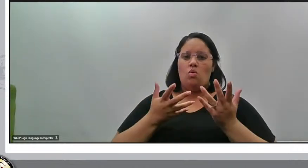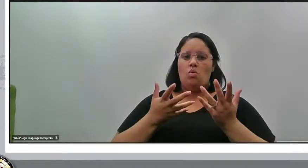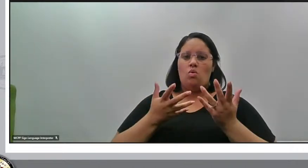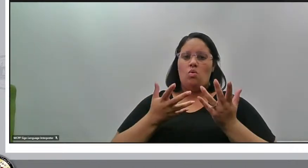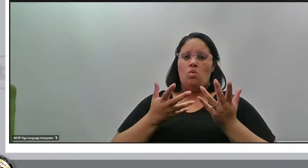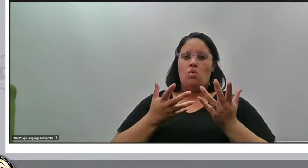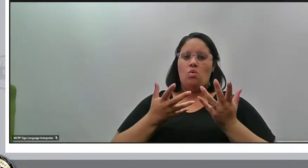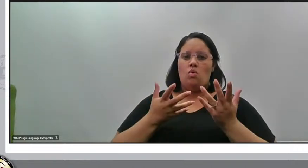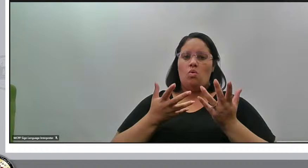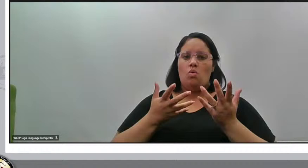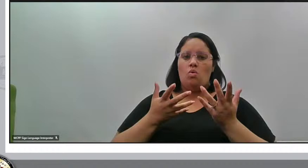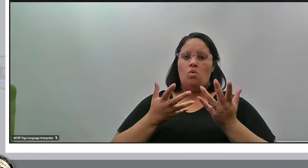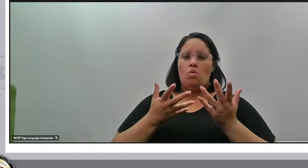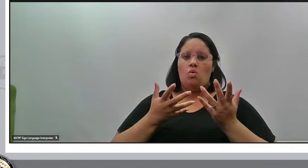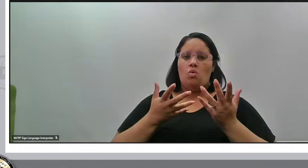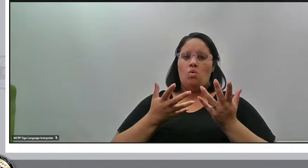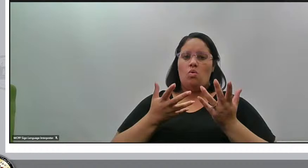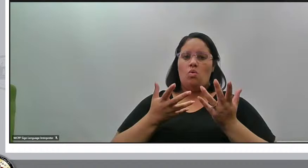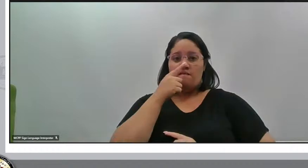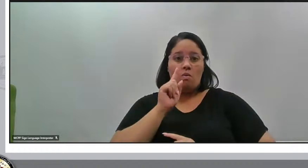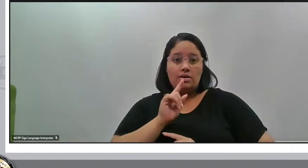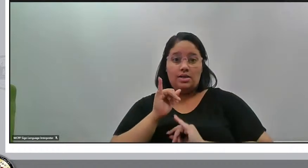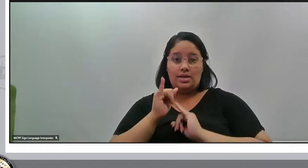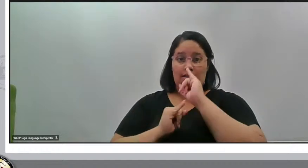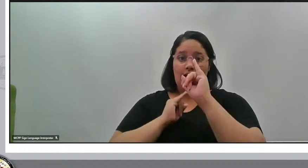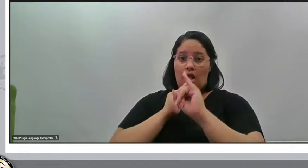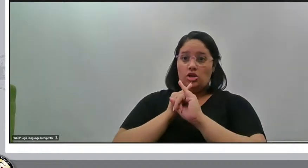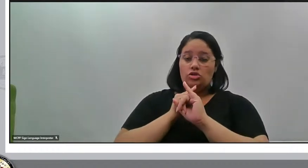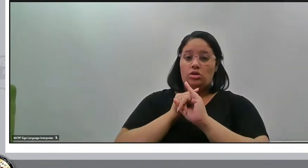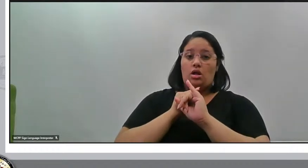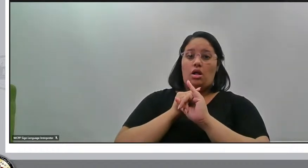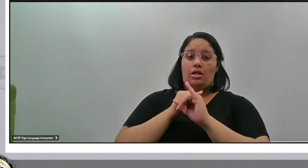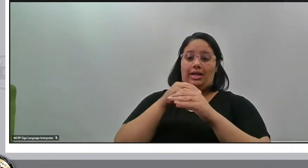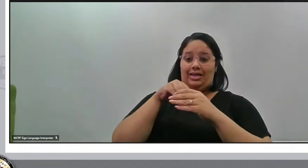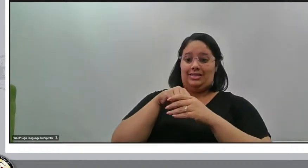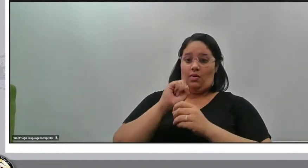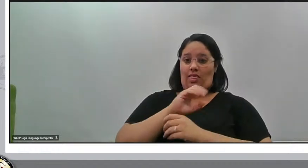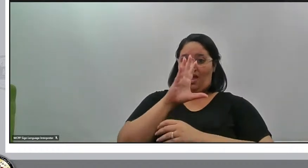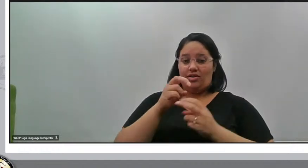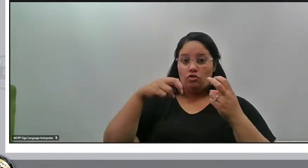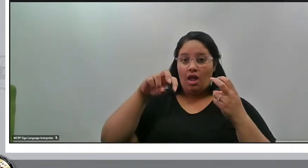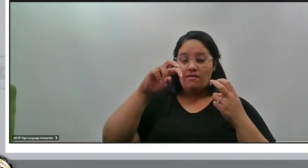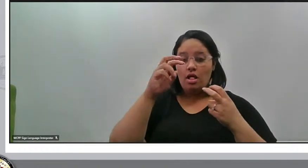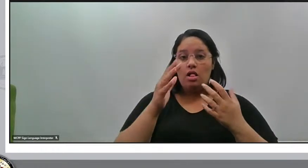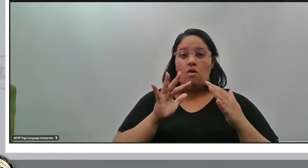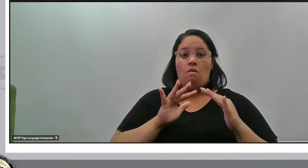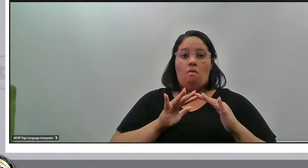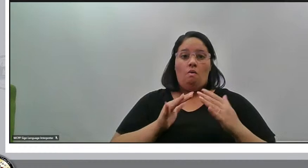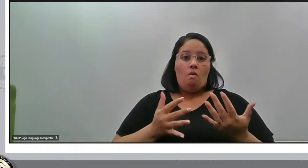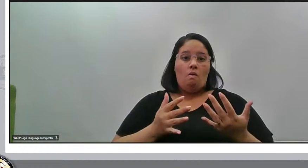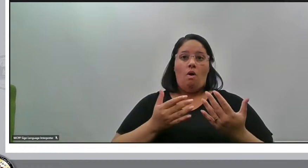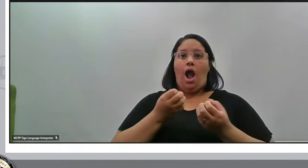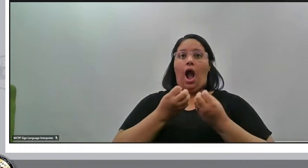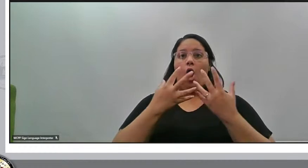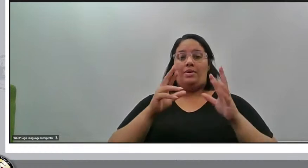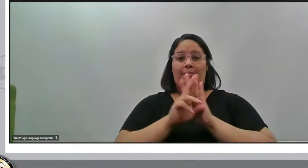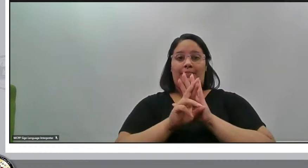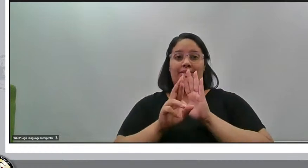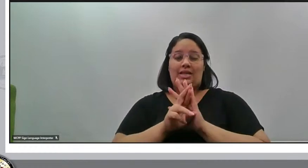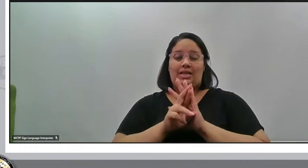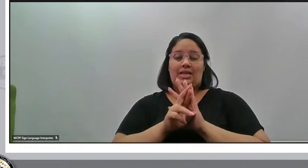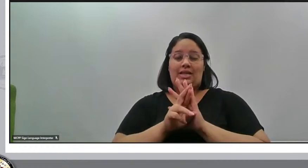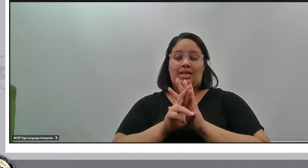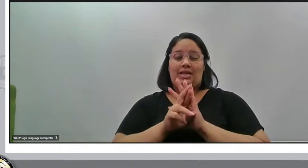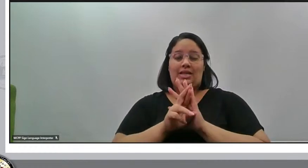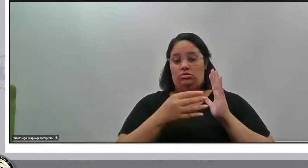planned to go towards? Is it international? Is it domestic? Where are they going? How many elected representatives are budgeted